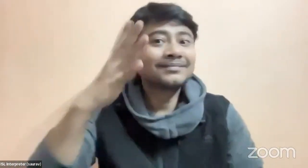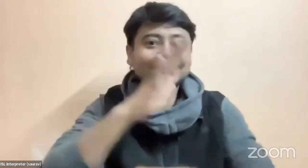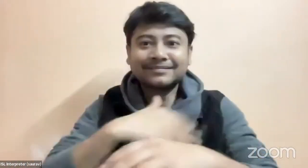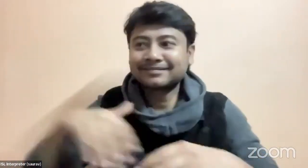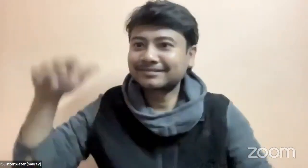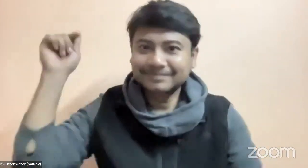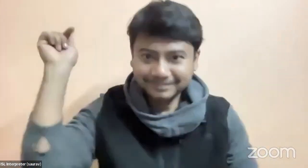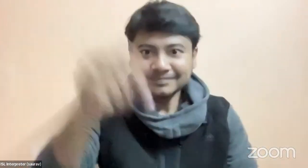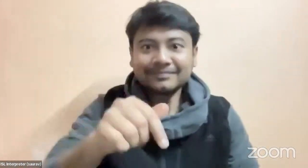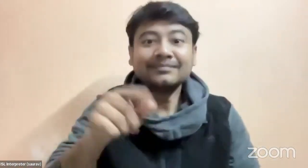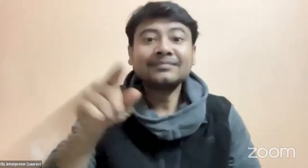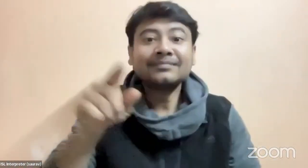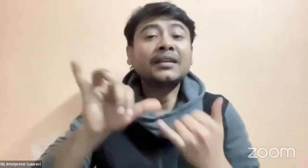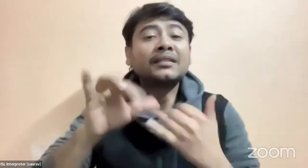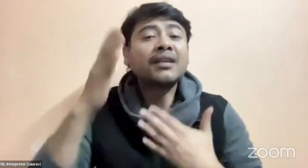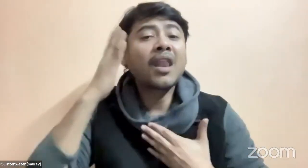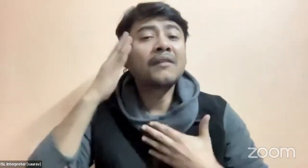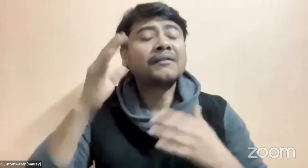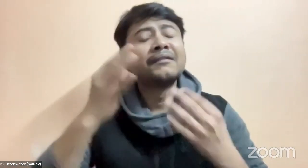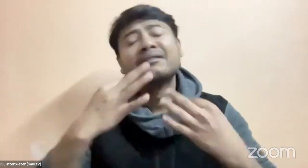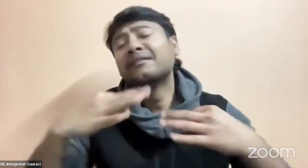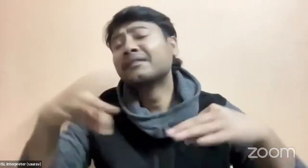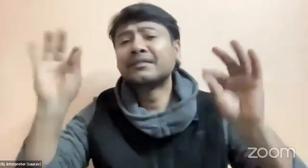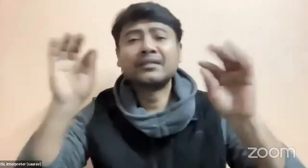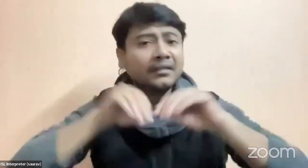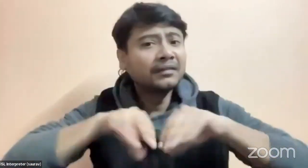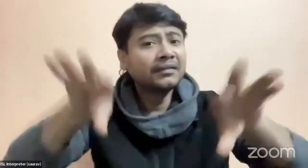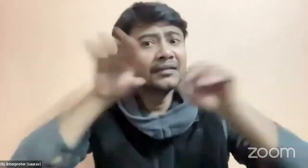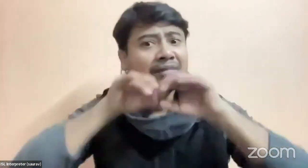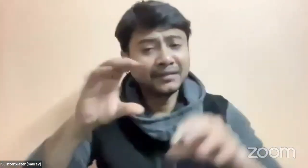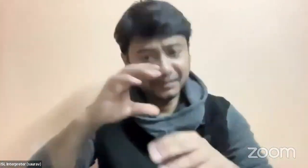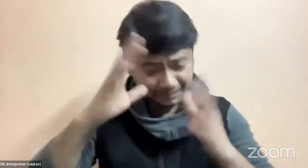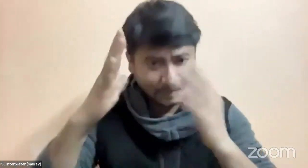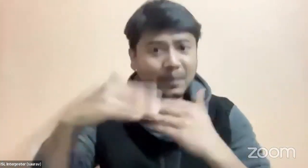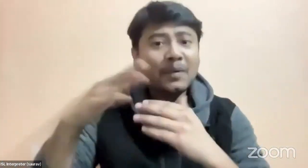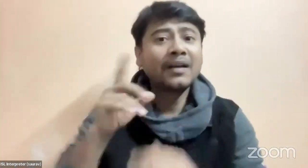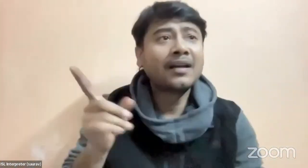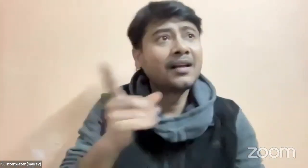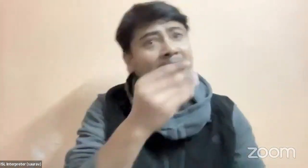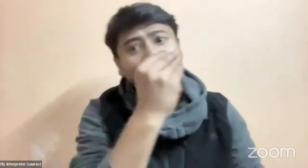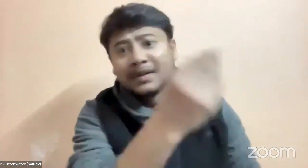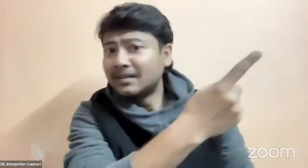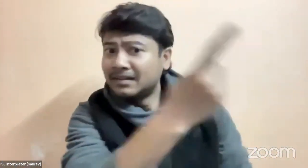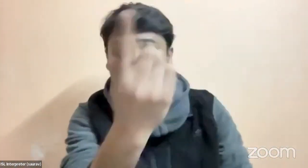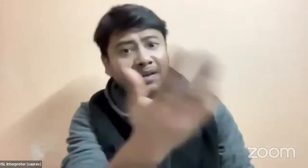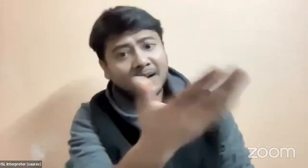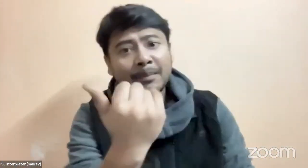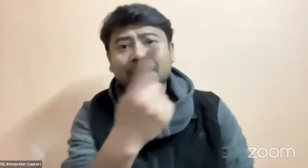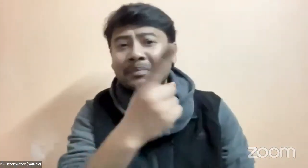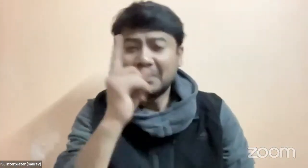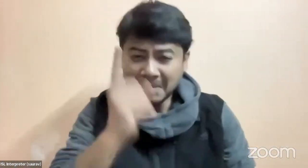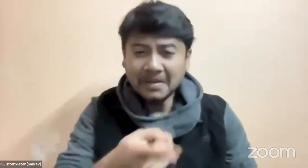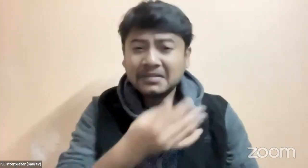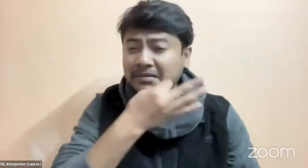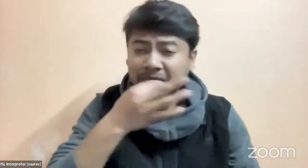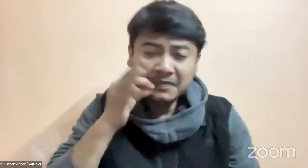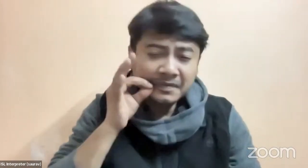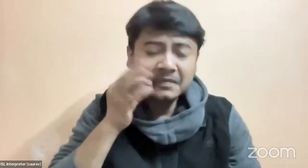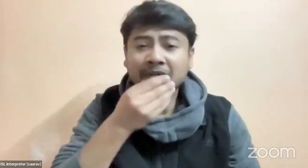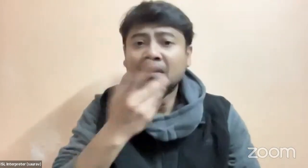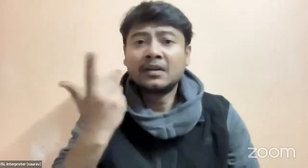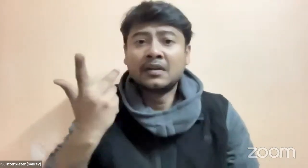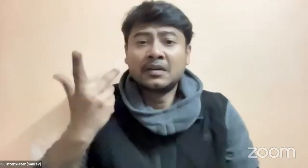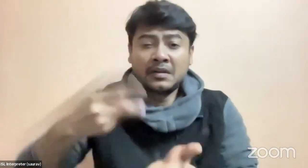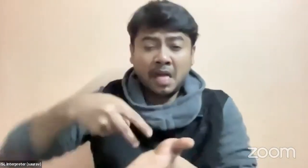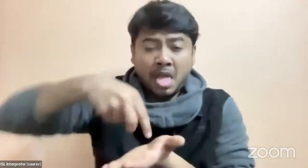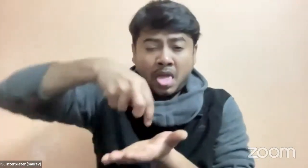freely. No paisa, no cost. No austerities are required. Standing on one leg, raising